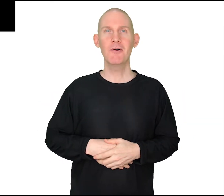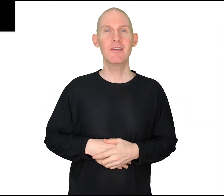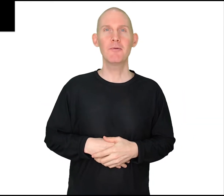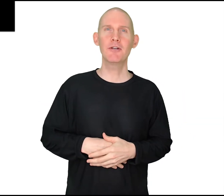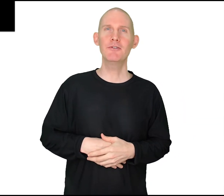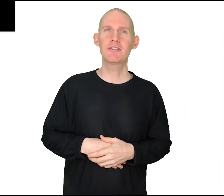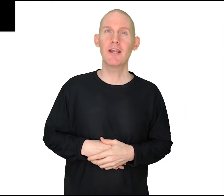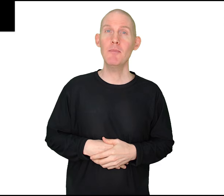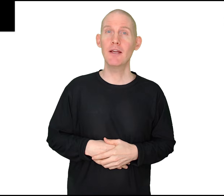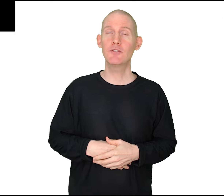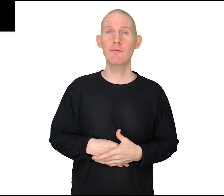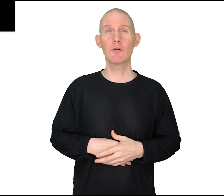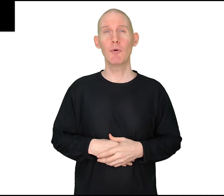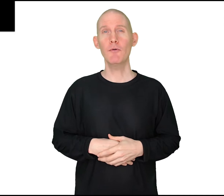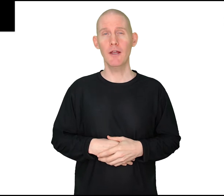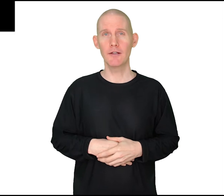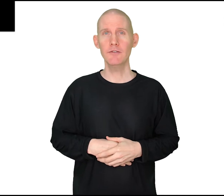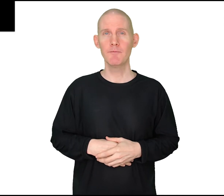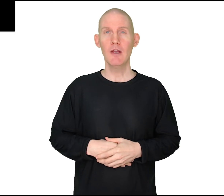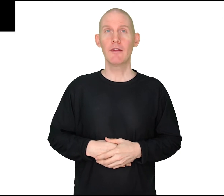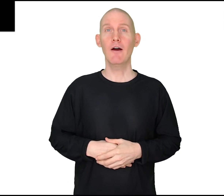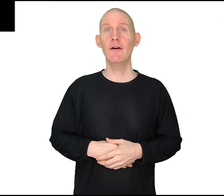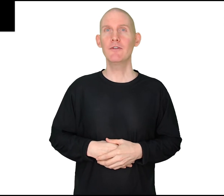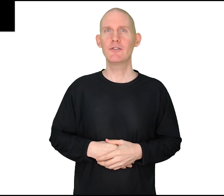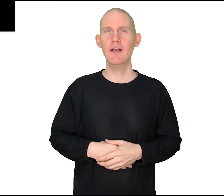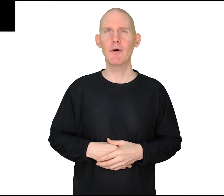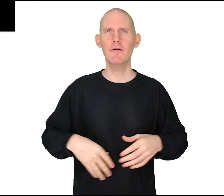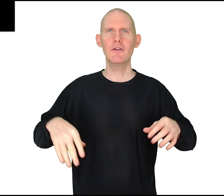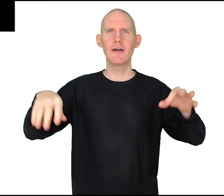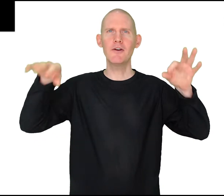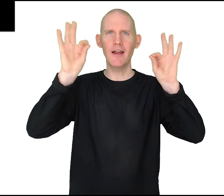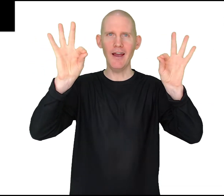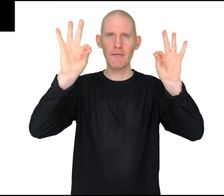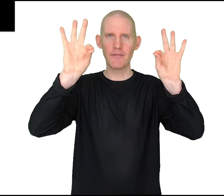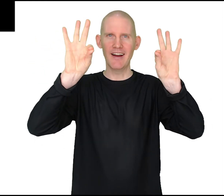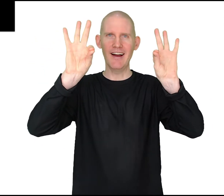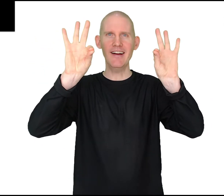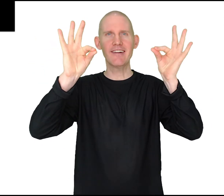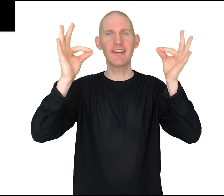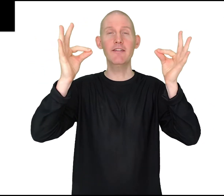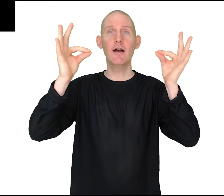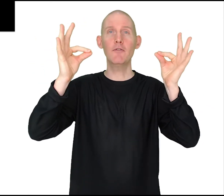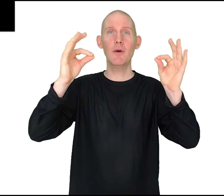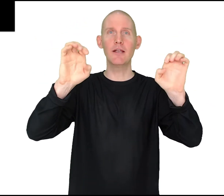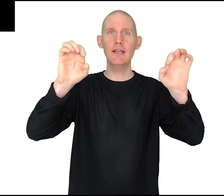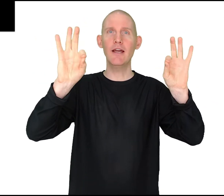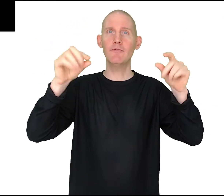Okay, we're going to use the same hand shapes for both hands. They are the shape of the letter F. Like in the alphabet, E, F,